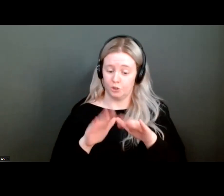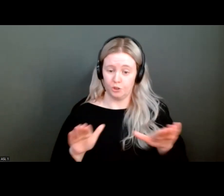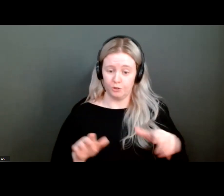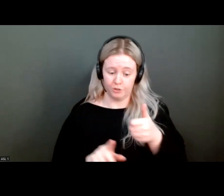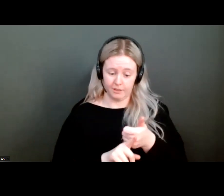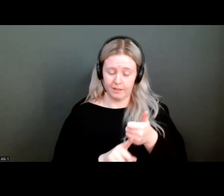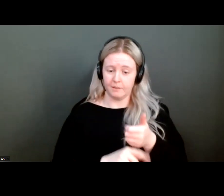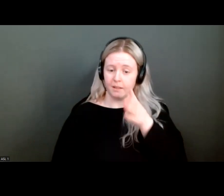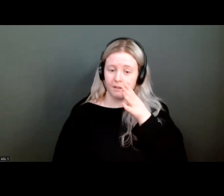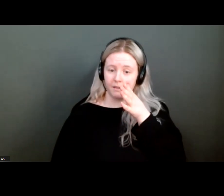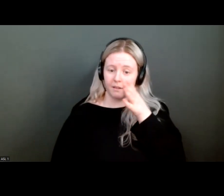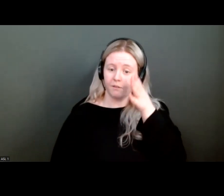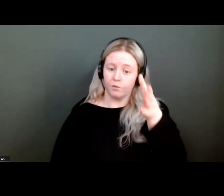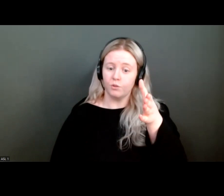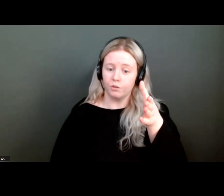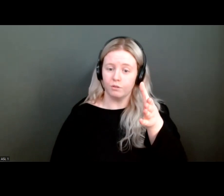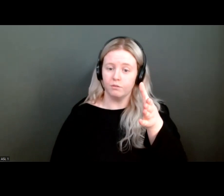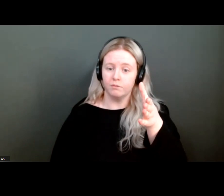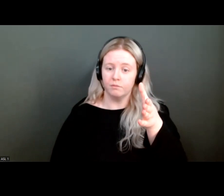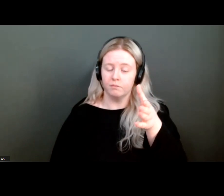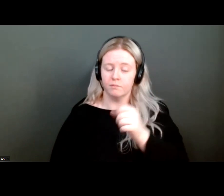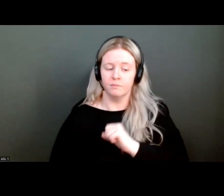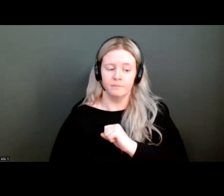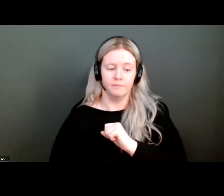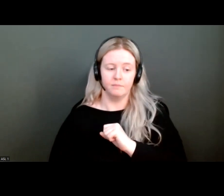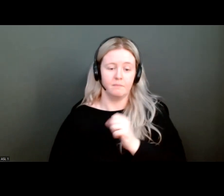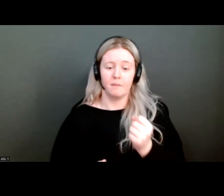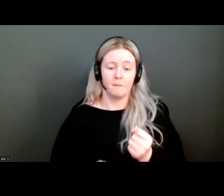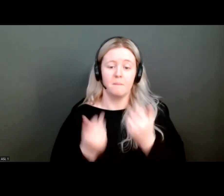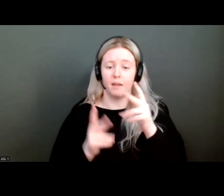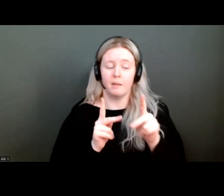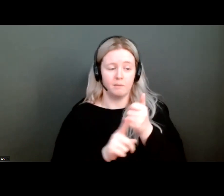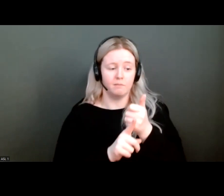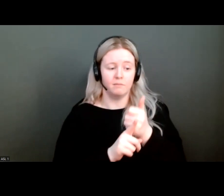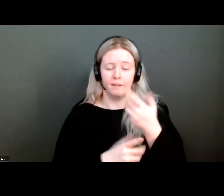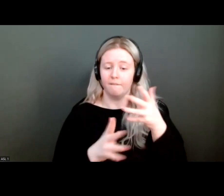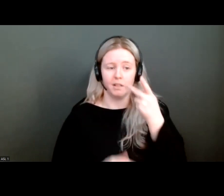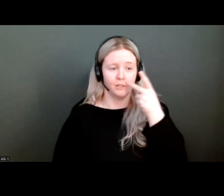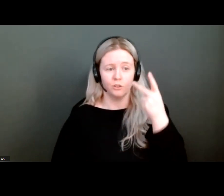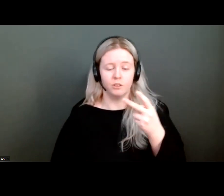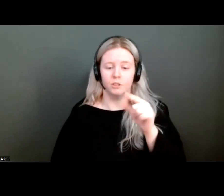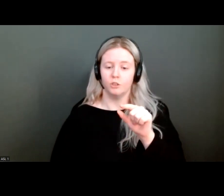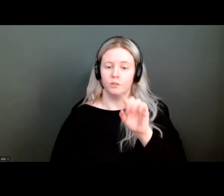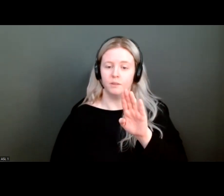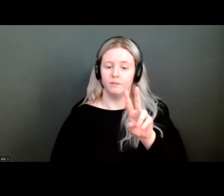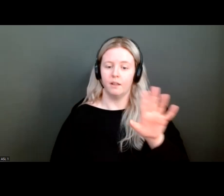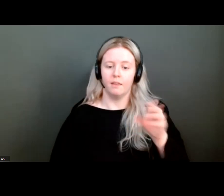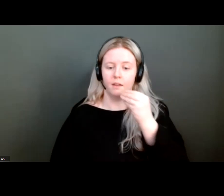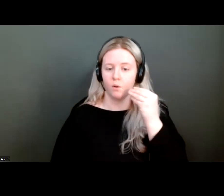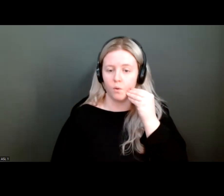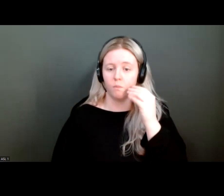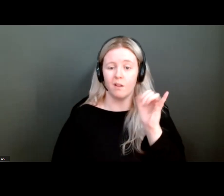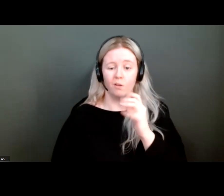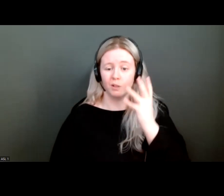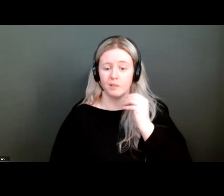generations, many have witnessed GBV in their home, and they are also